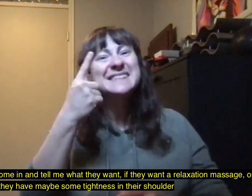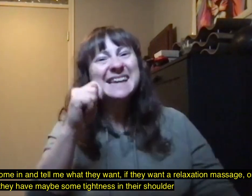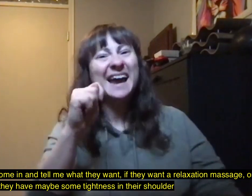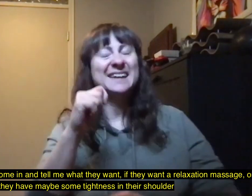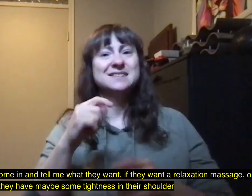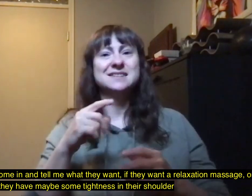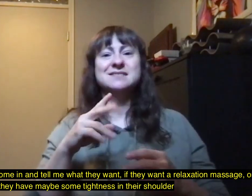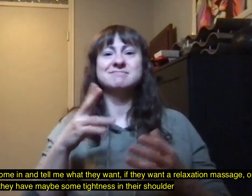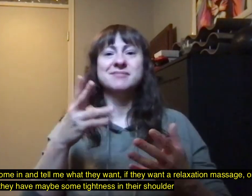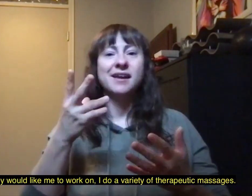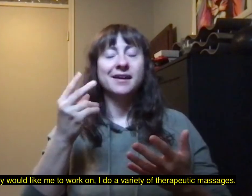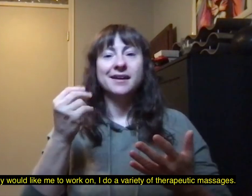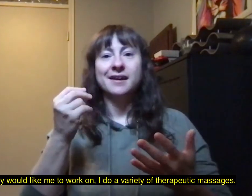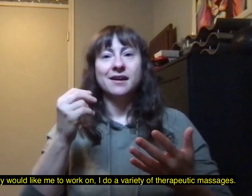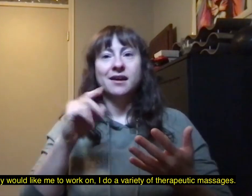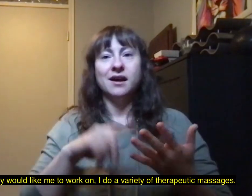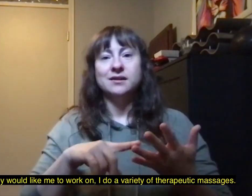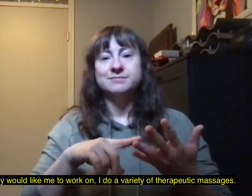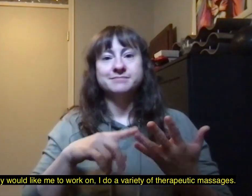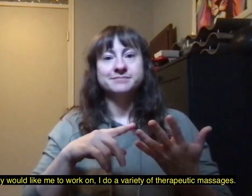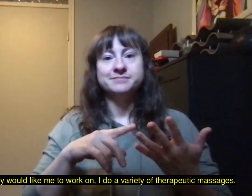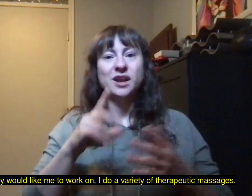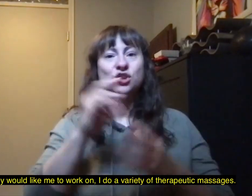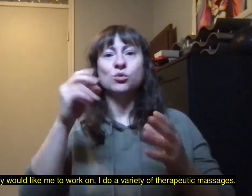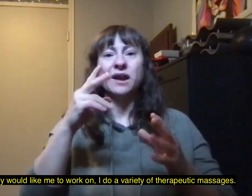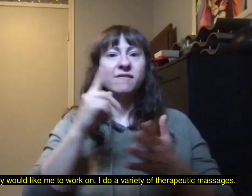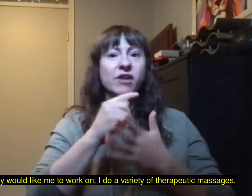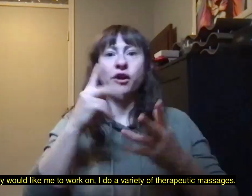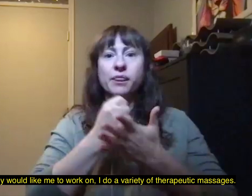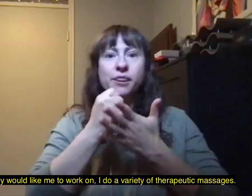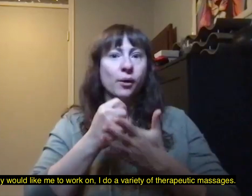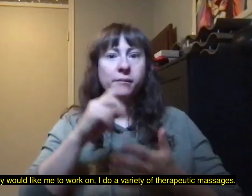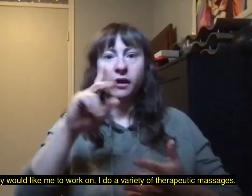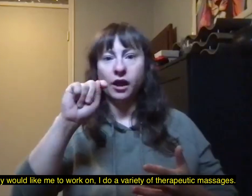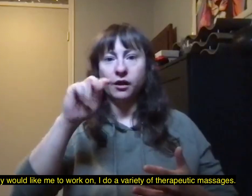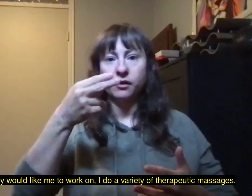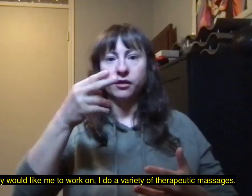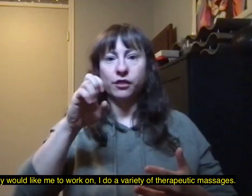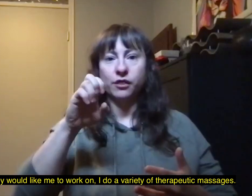Or what areas they would like me to work on, I do a variety of therapeutic massages.